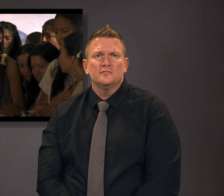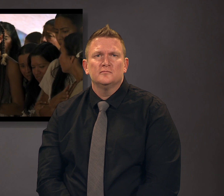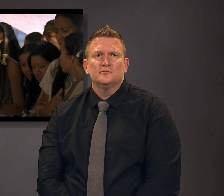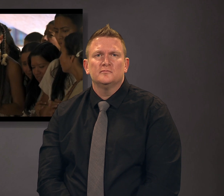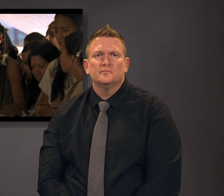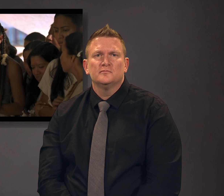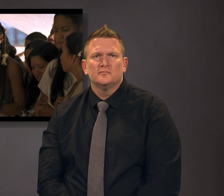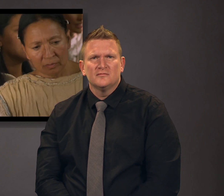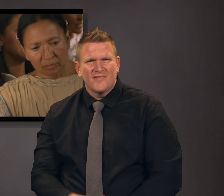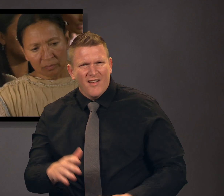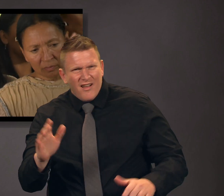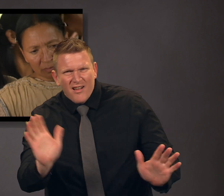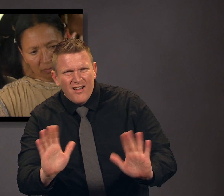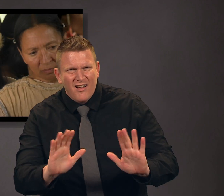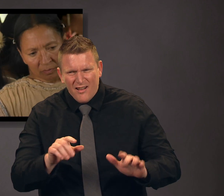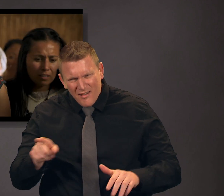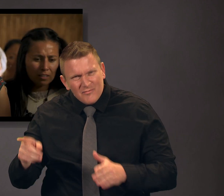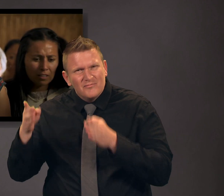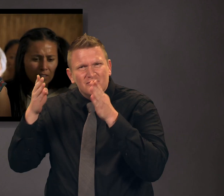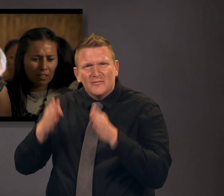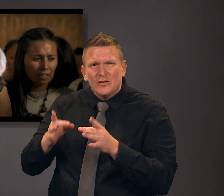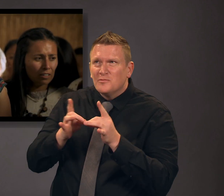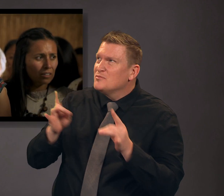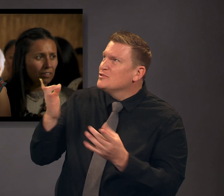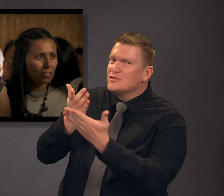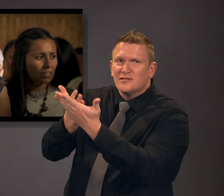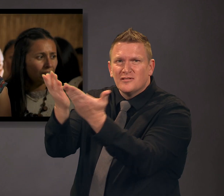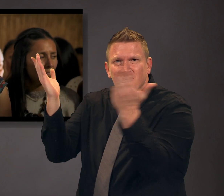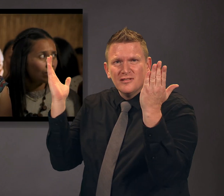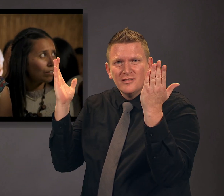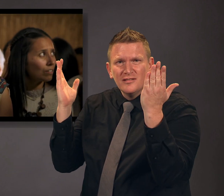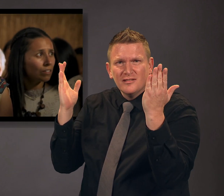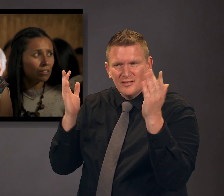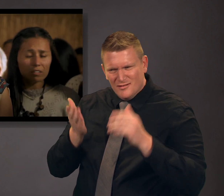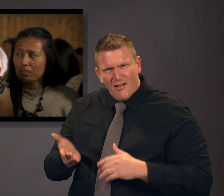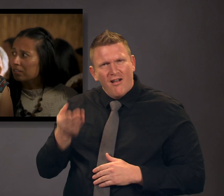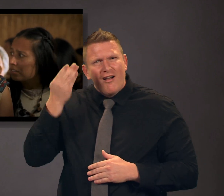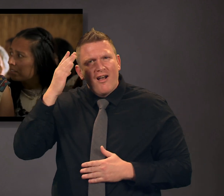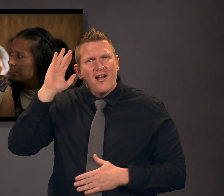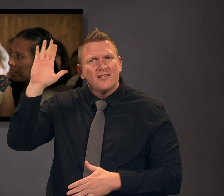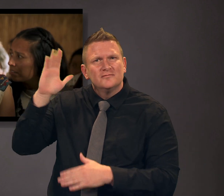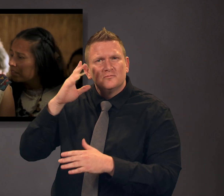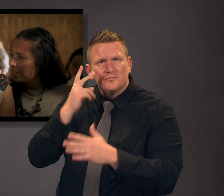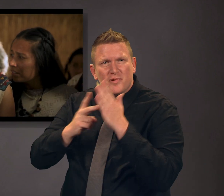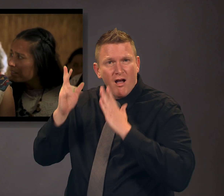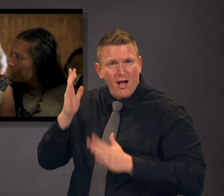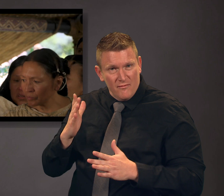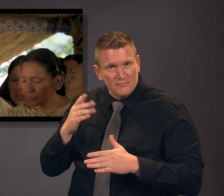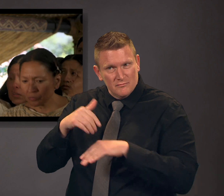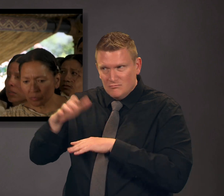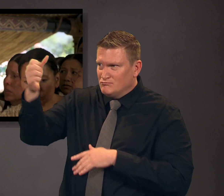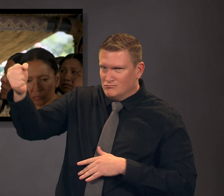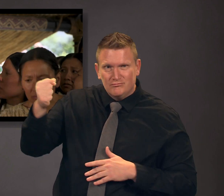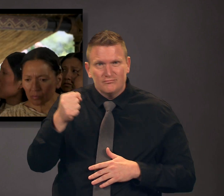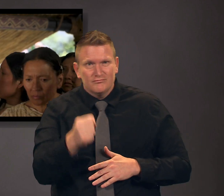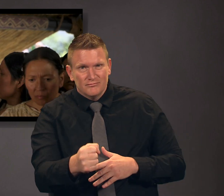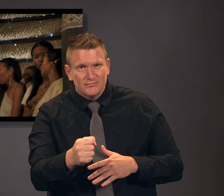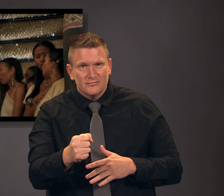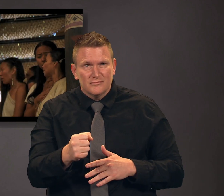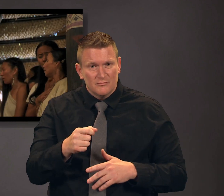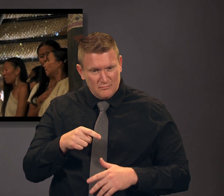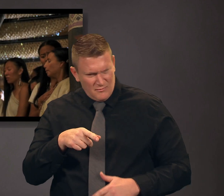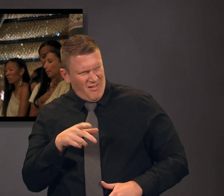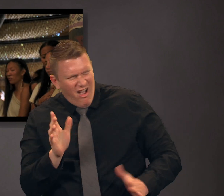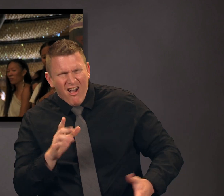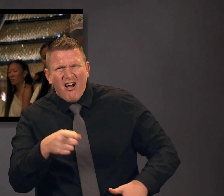He is the great spirit. He is a prophet sent from God. He is a monster sent by the Nephites